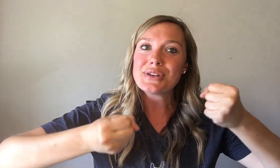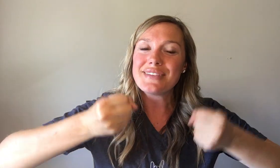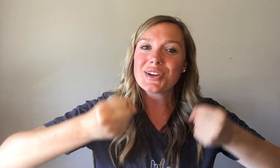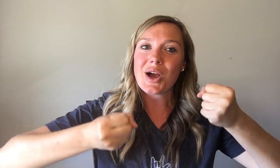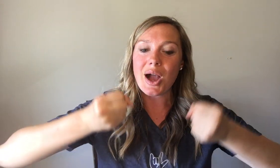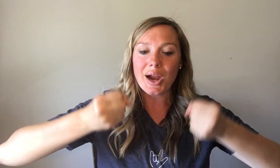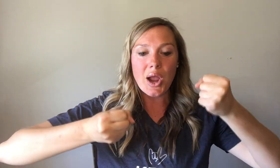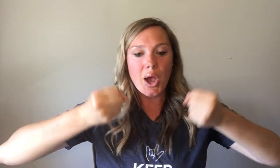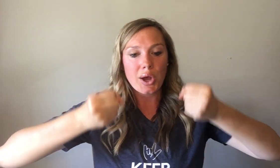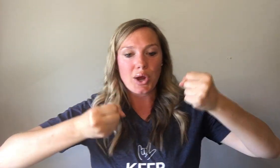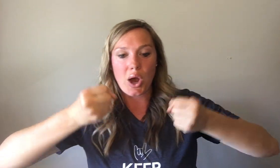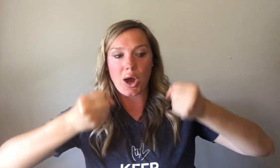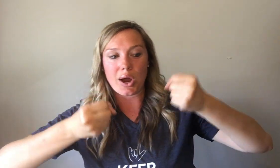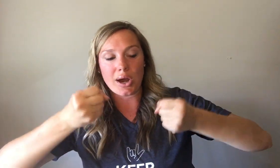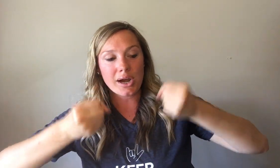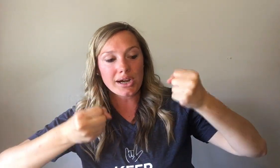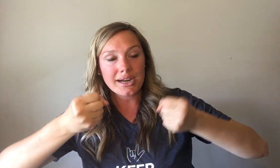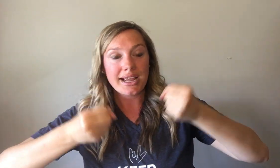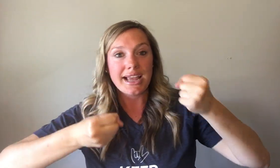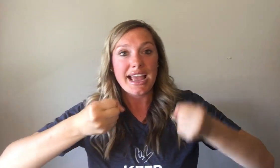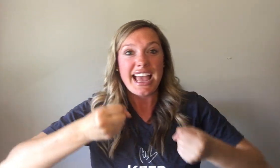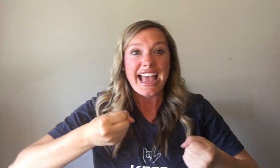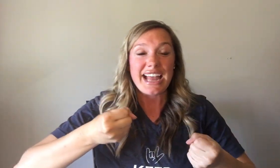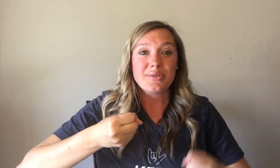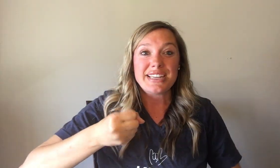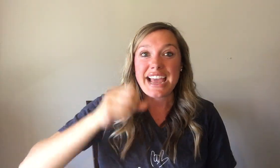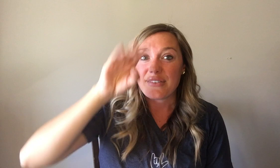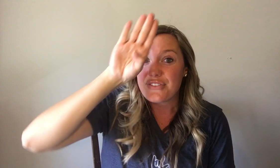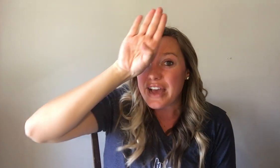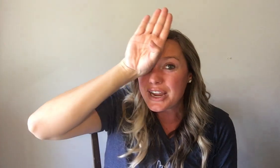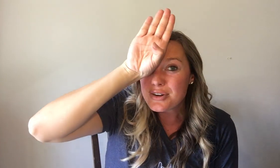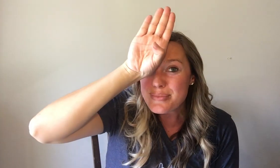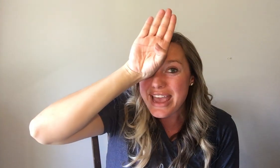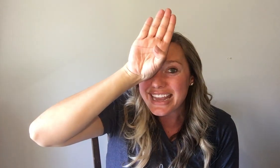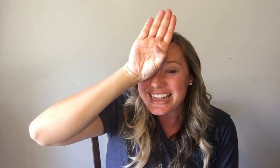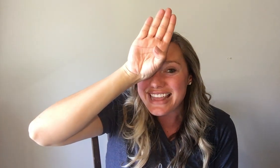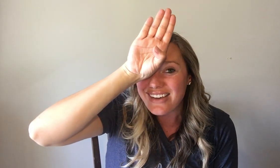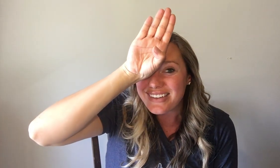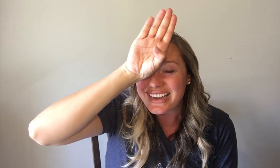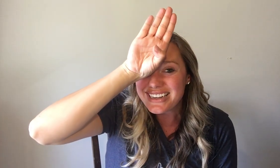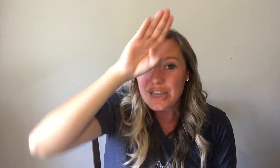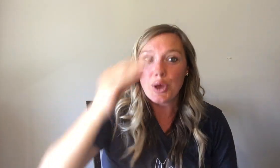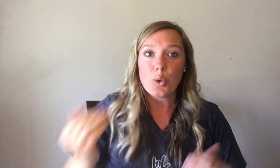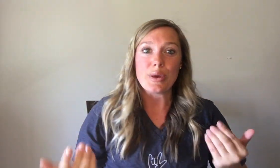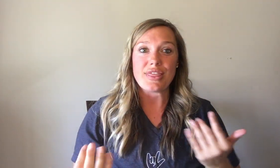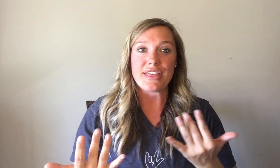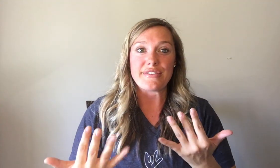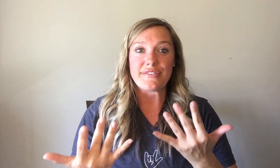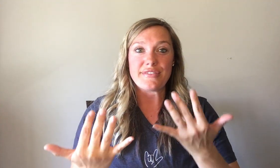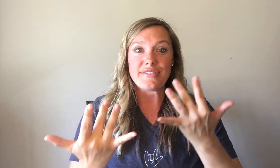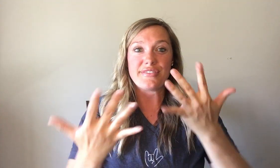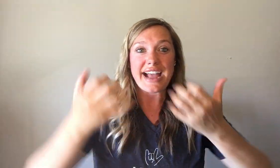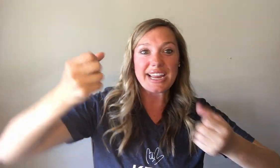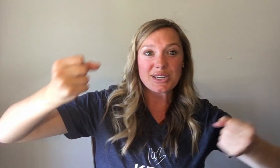drive your car? Car. And we had firemen in that one with the fire